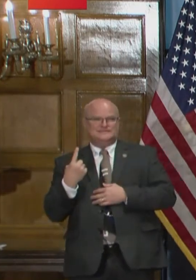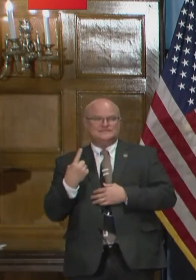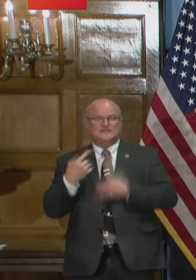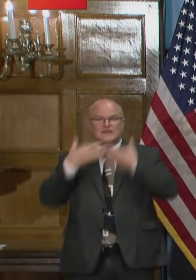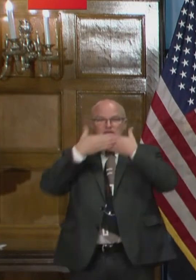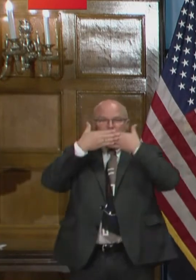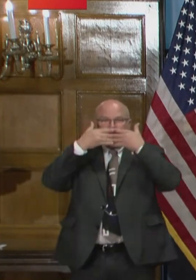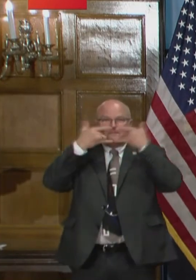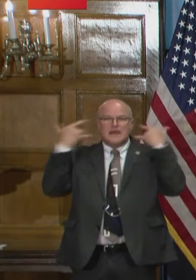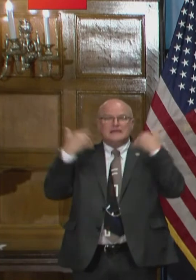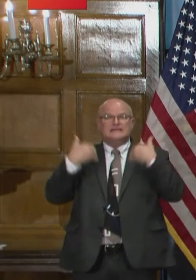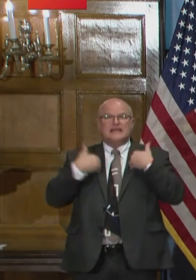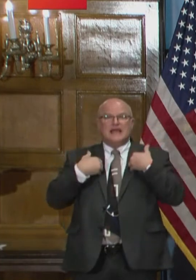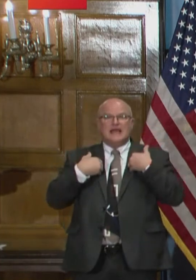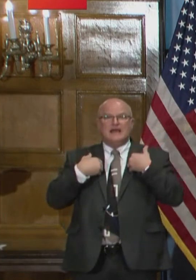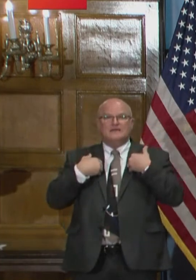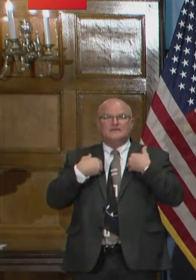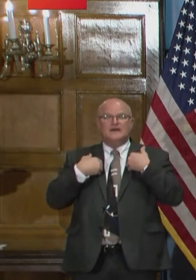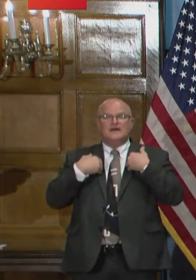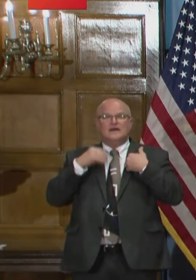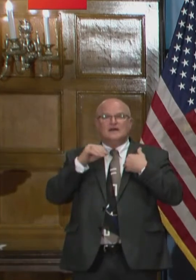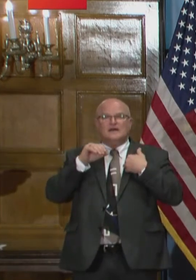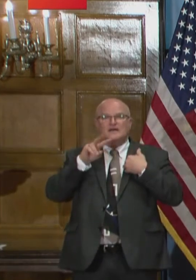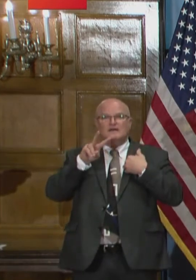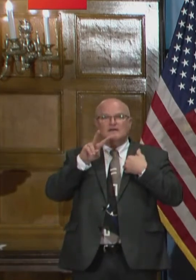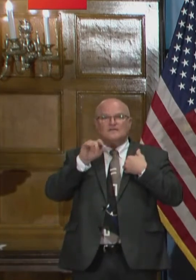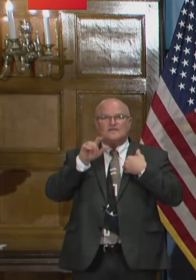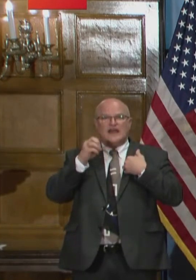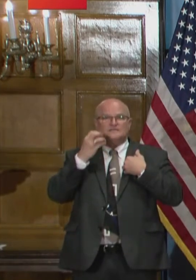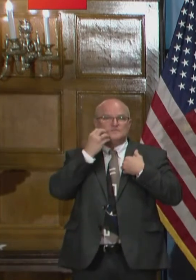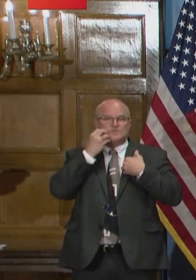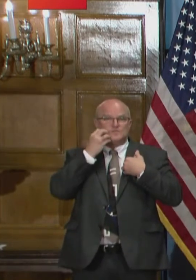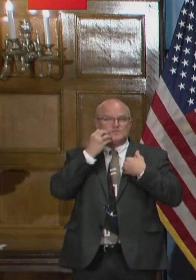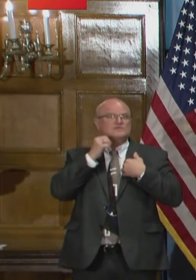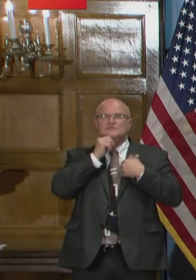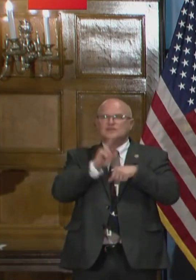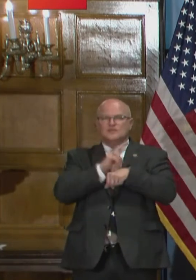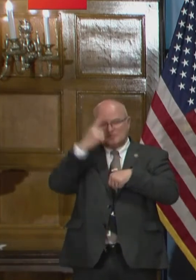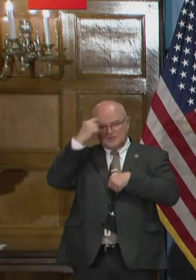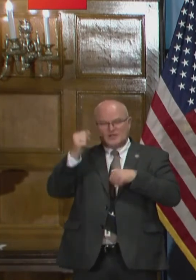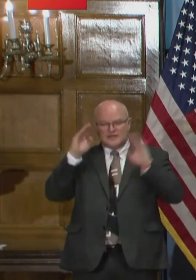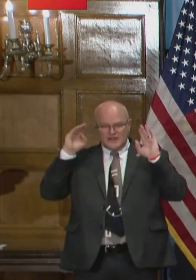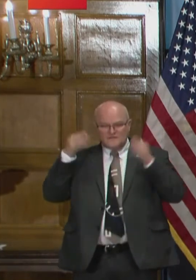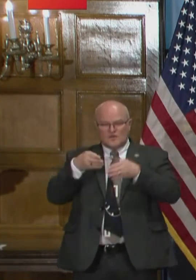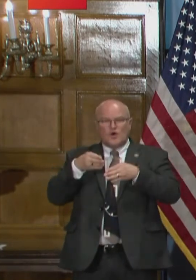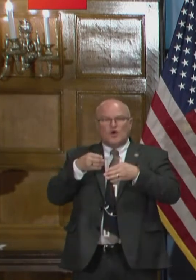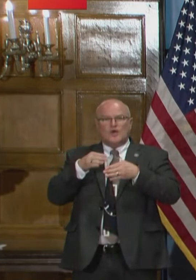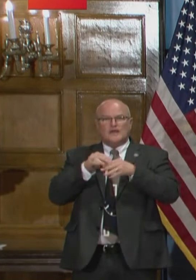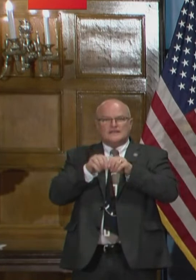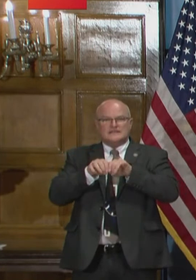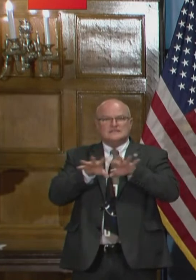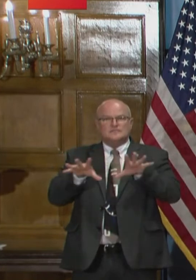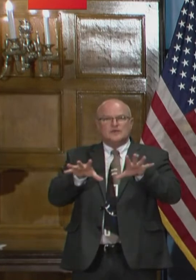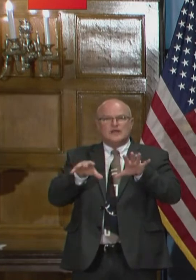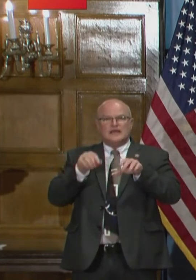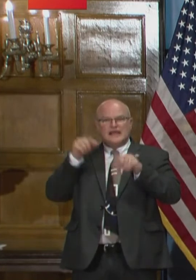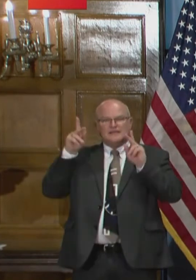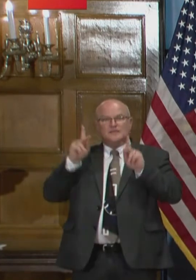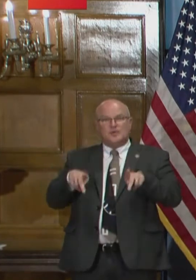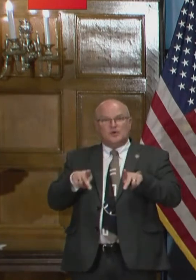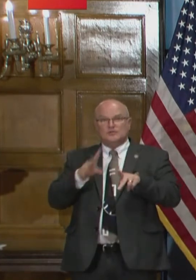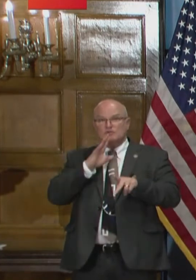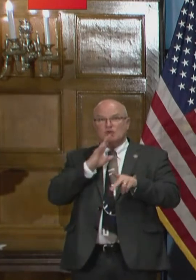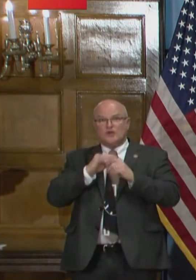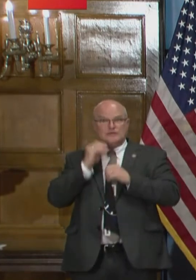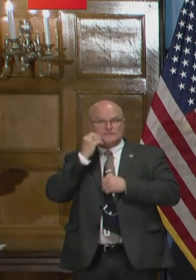Masks that have valves in them should not be used because they focus the spread right at the person that you're